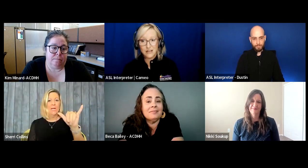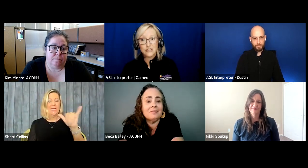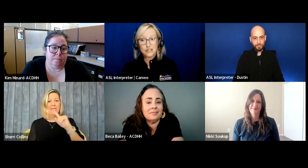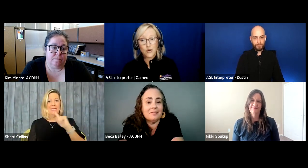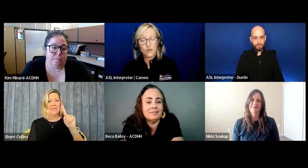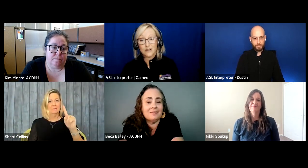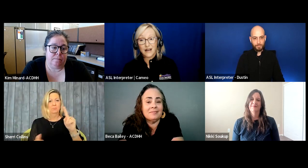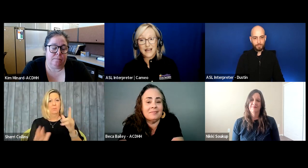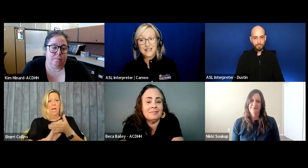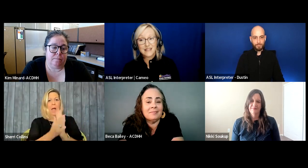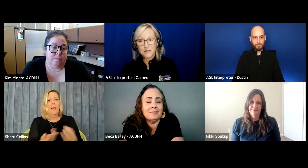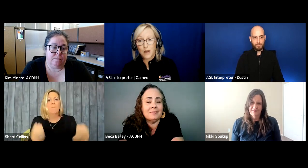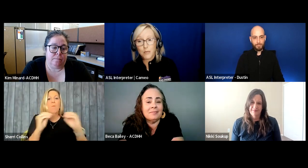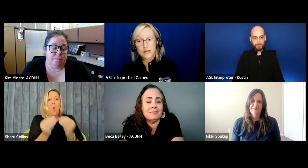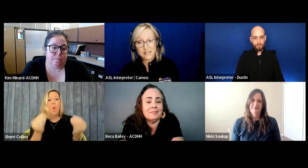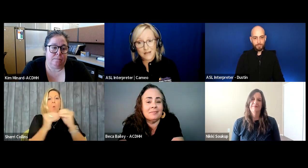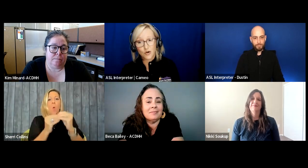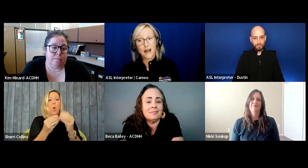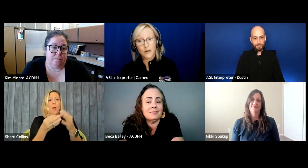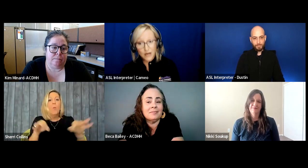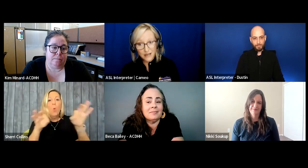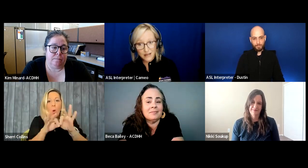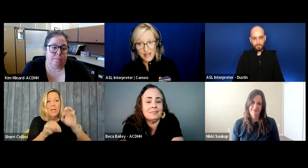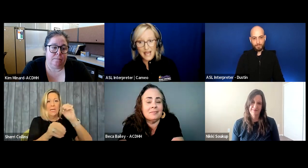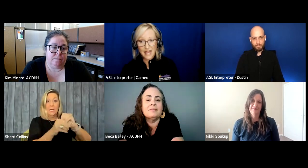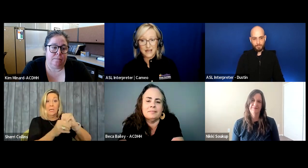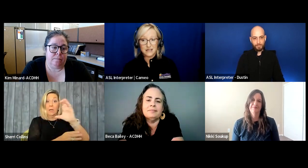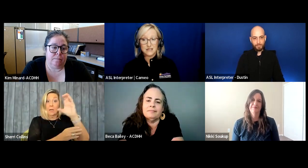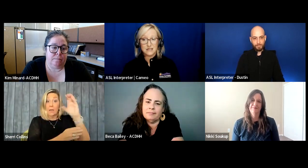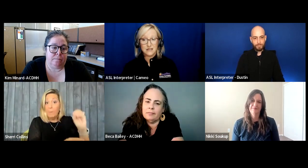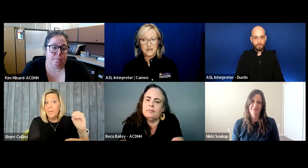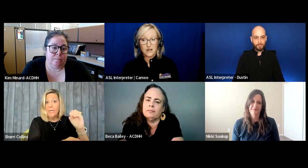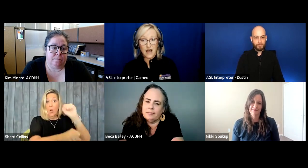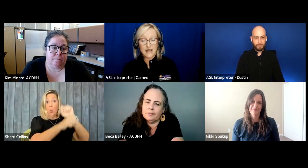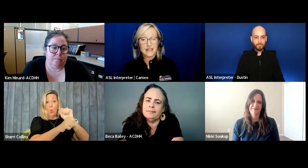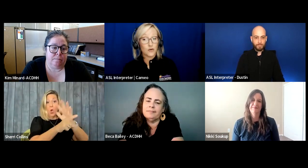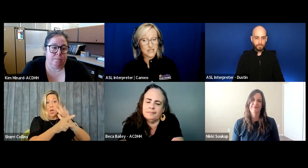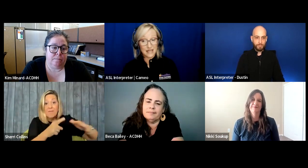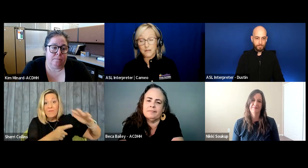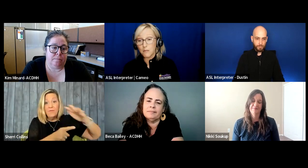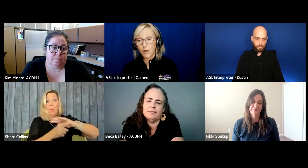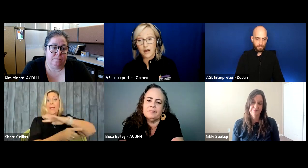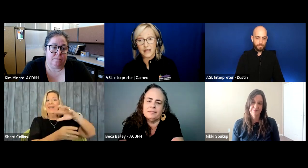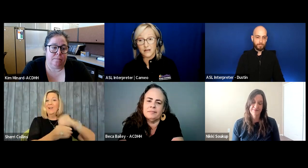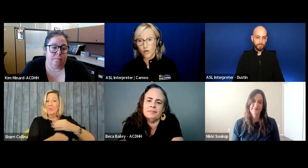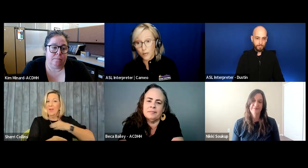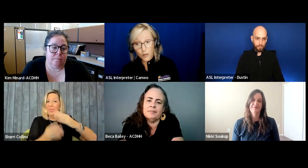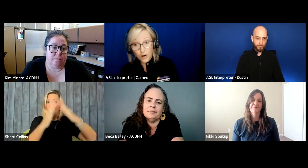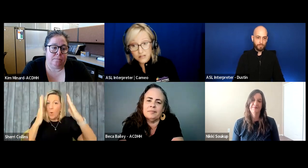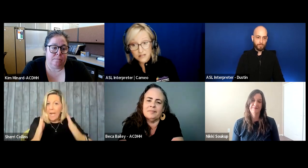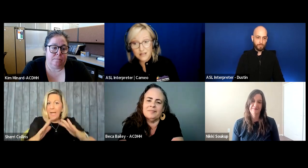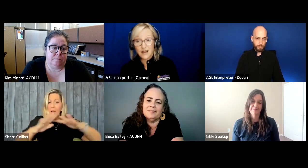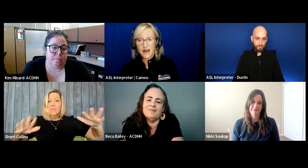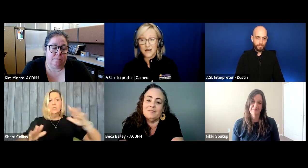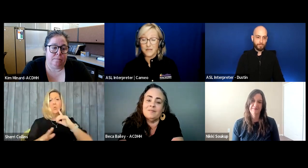access. So I think that that's an important step toward our equity. And I think that we're seeing that more in the corporate